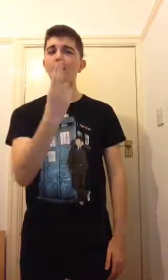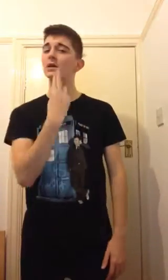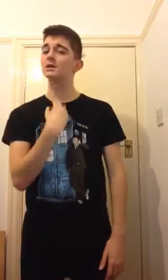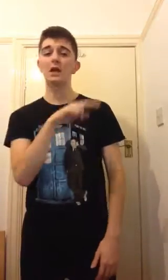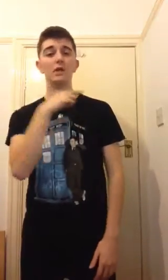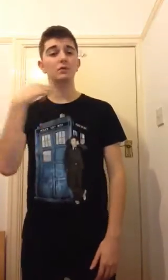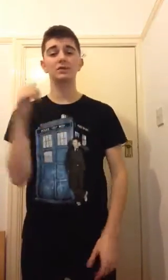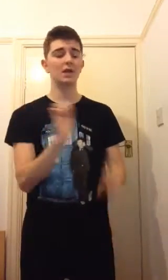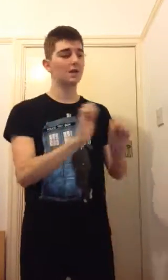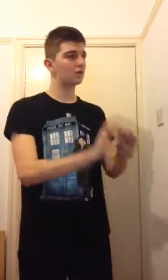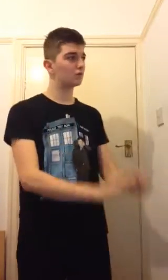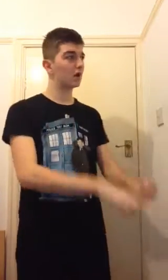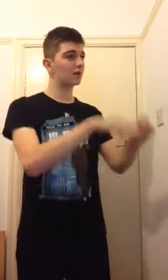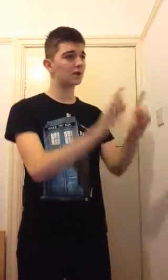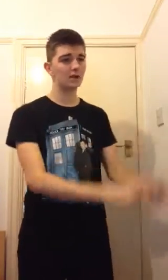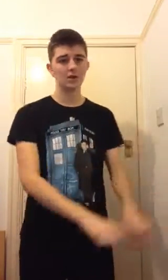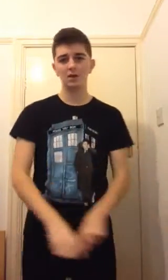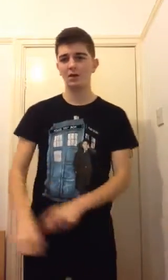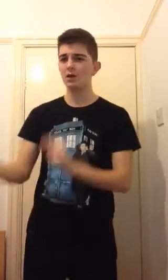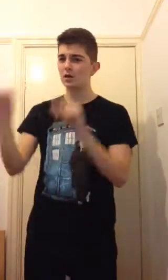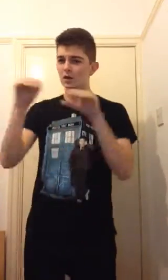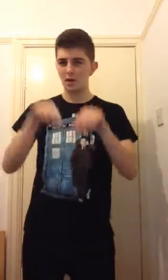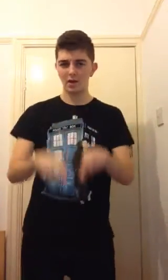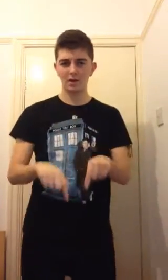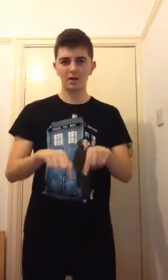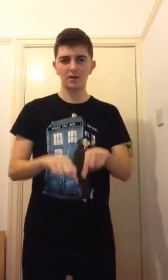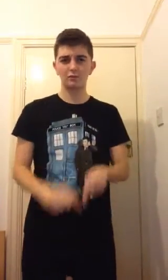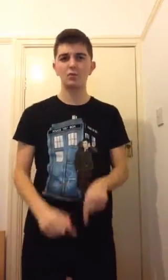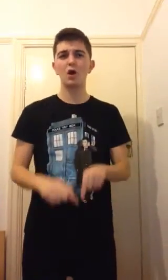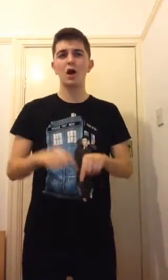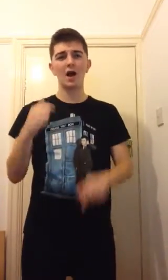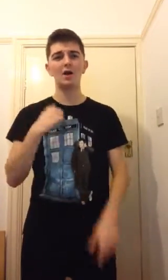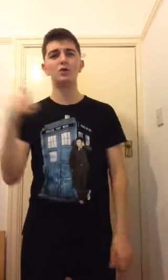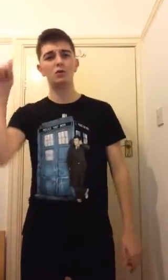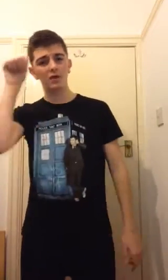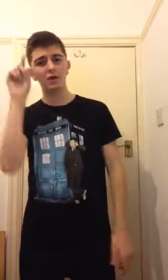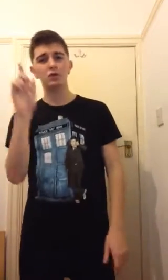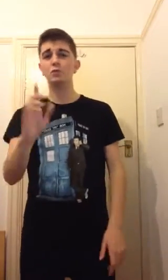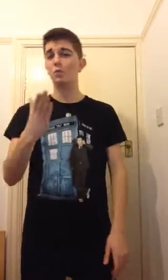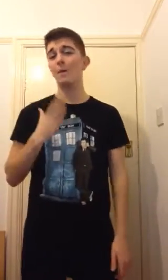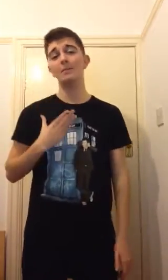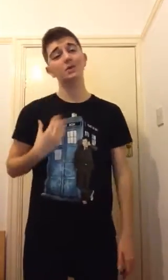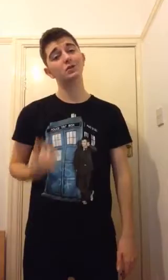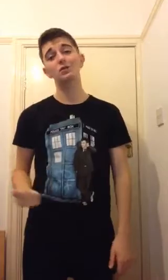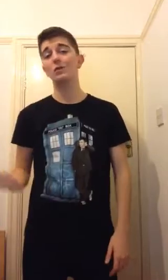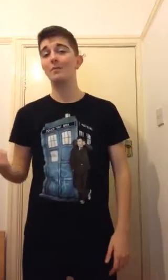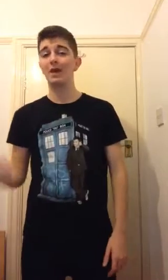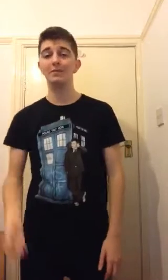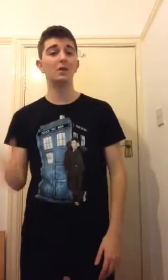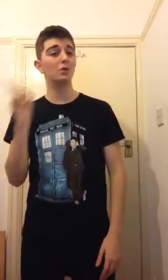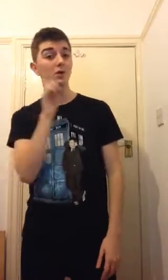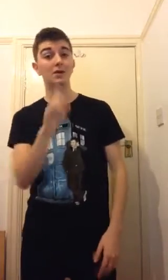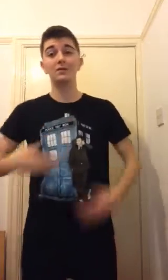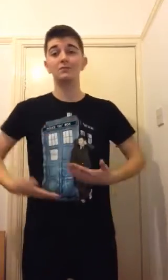promise I'll just stay right here, yeah, I know that you want me too. Baby, we can